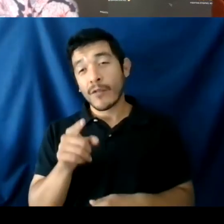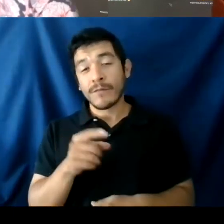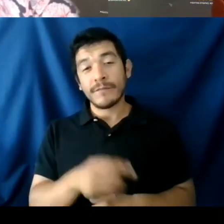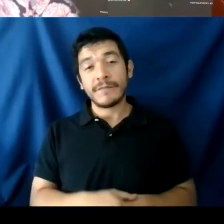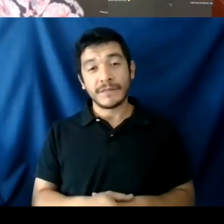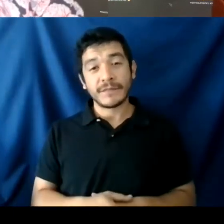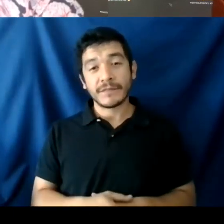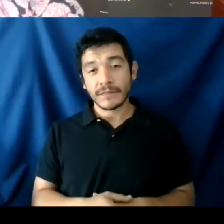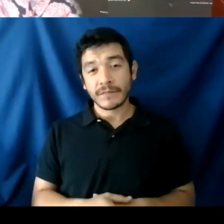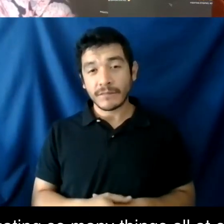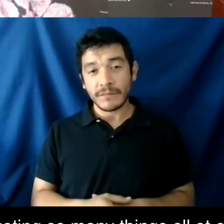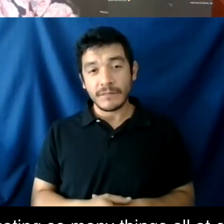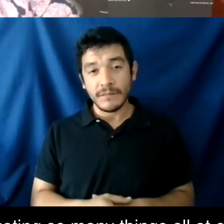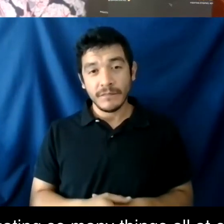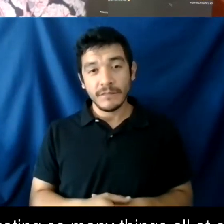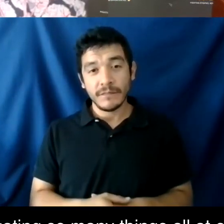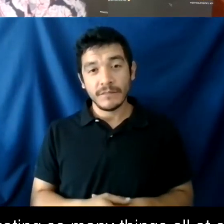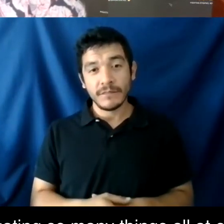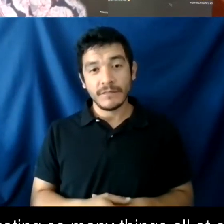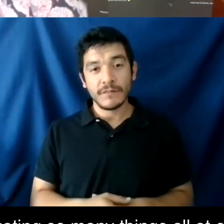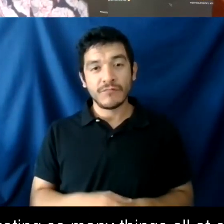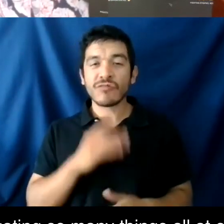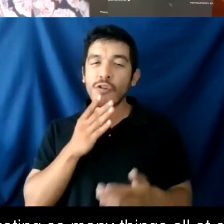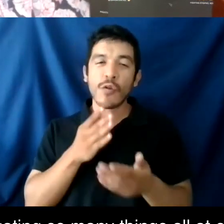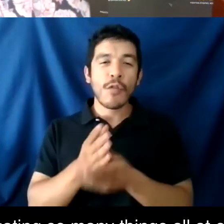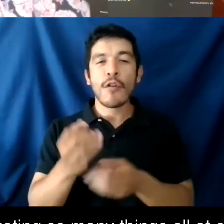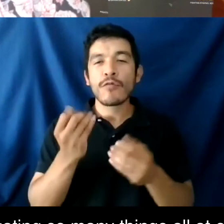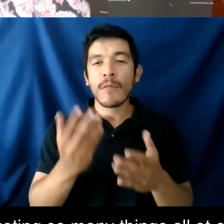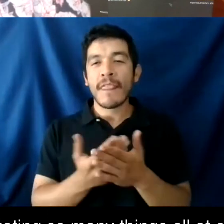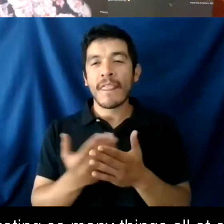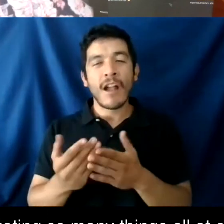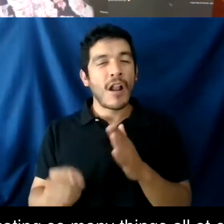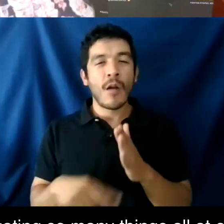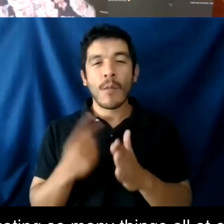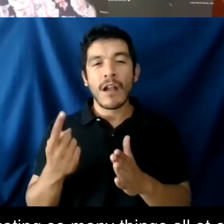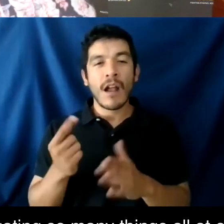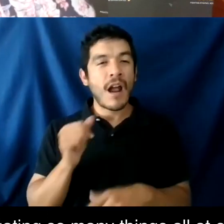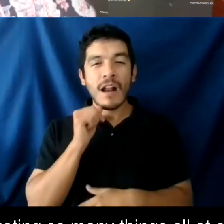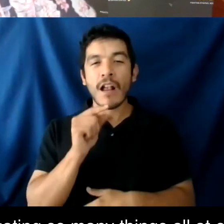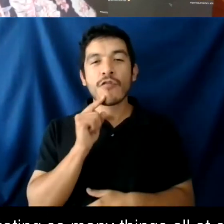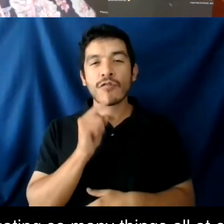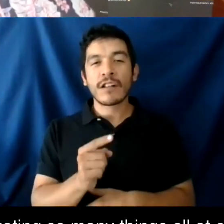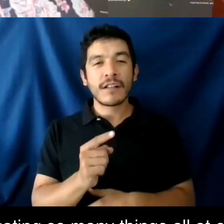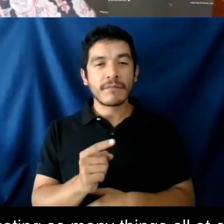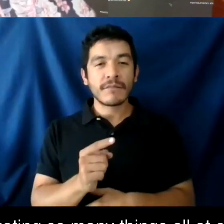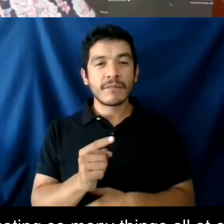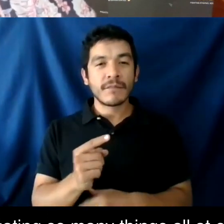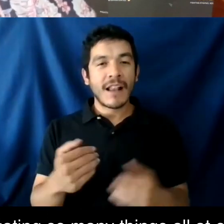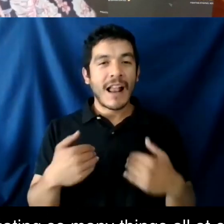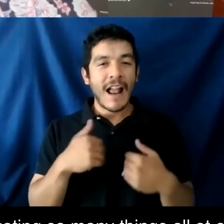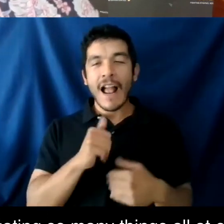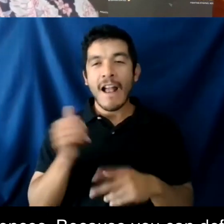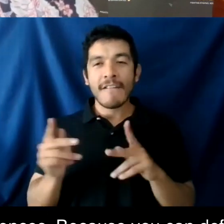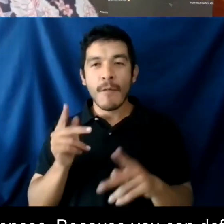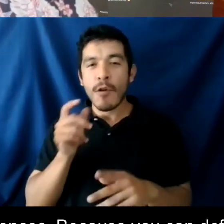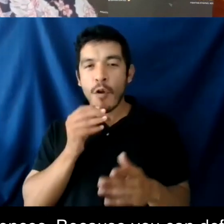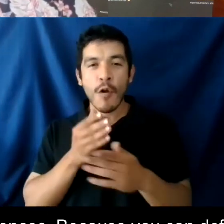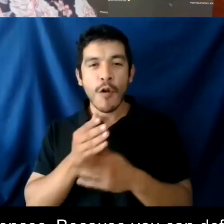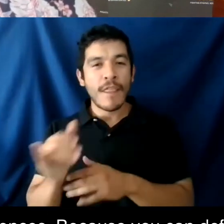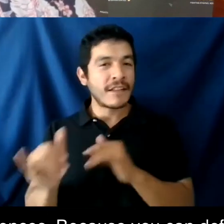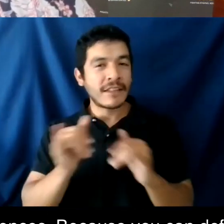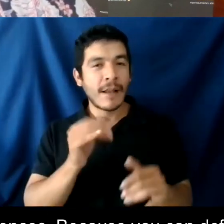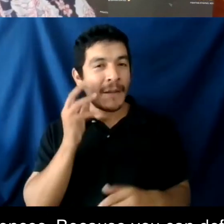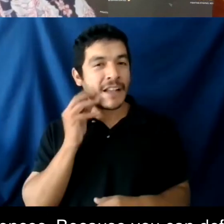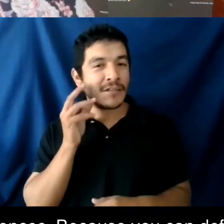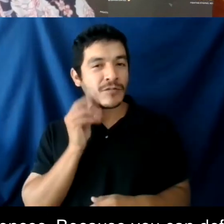Uh-huh. Um, just navigating so many things all at once and not really having other people that go through the same